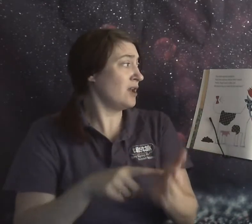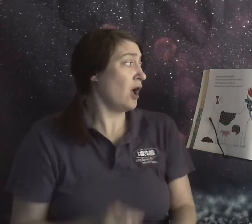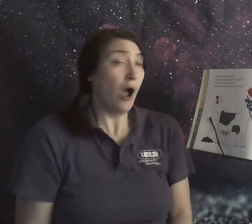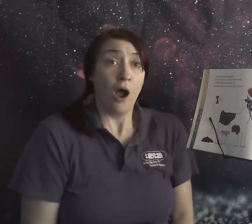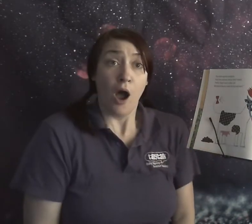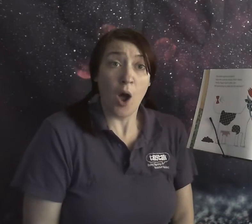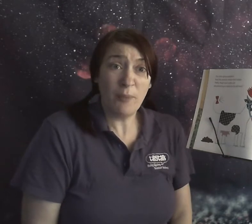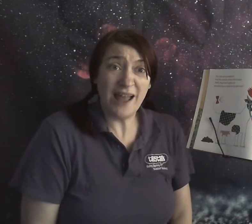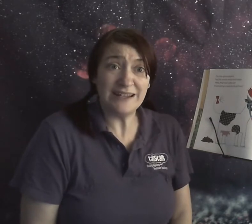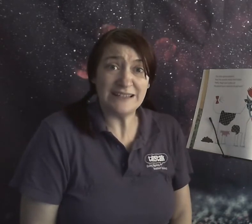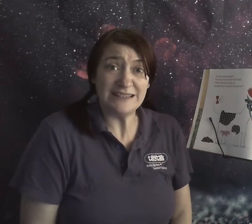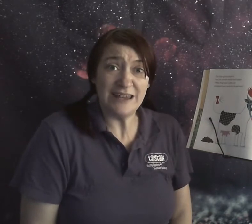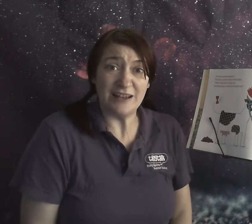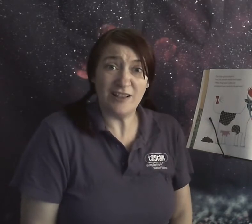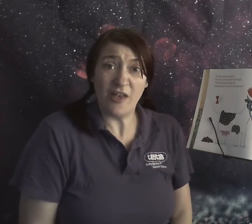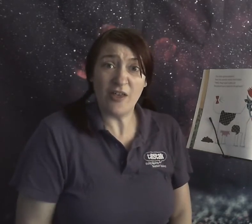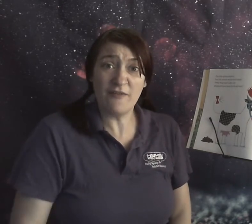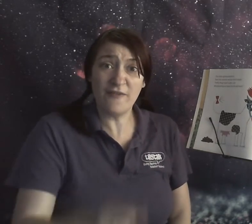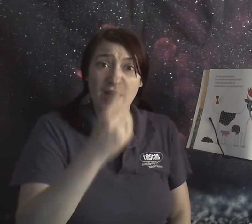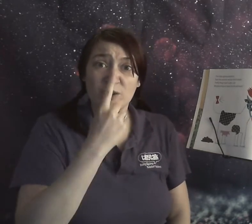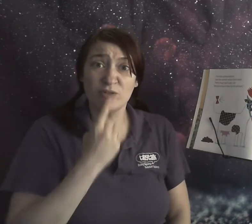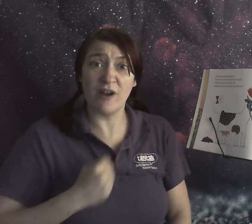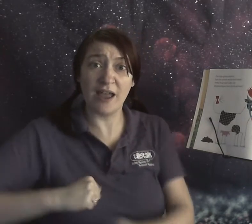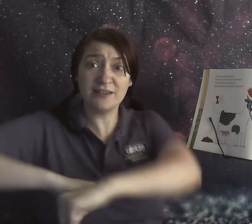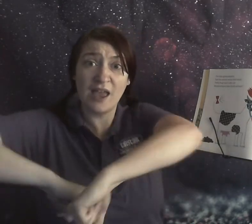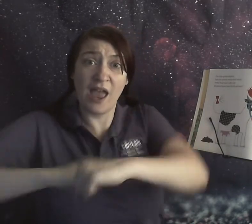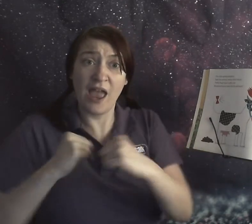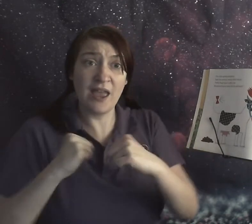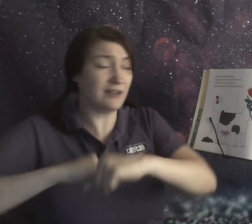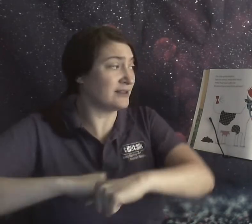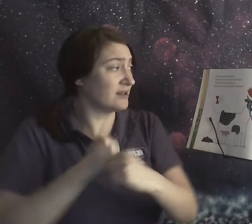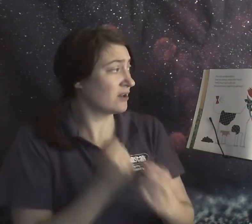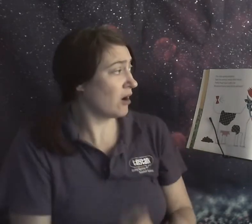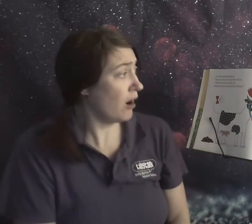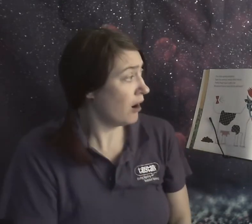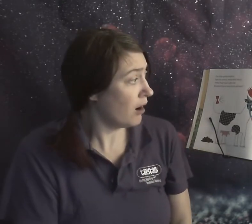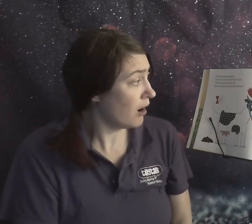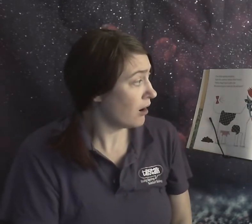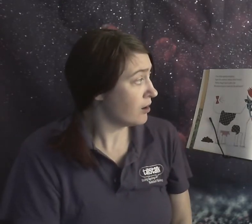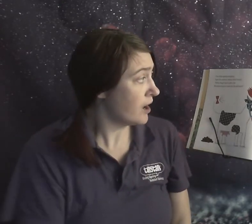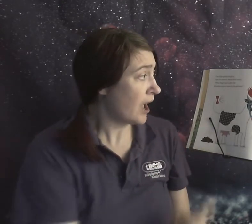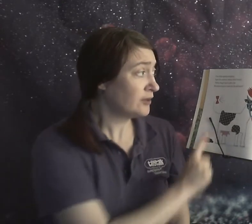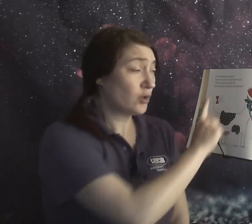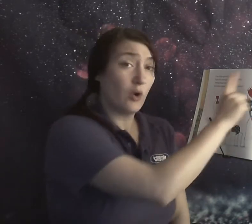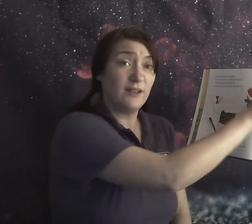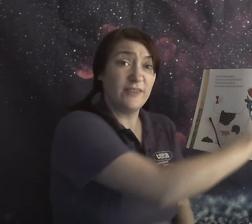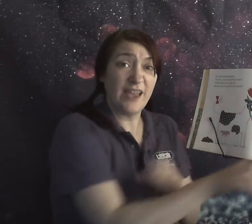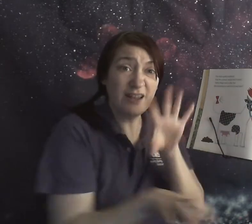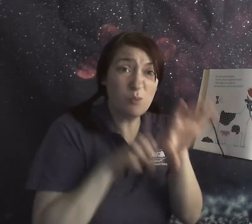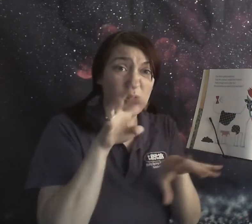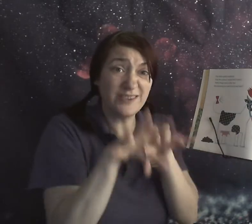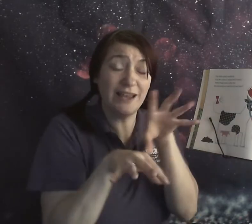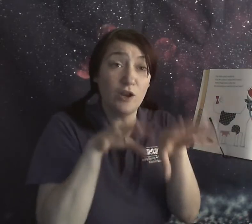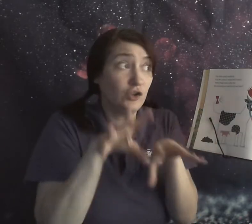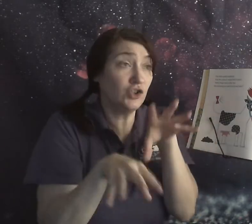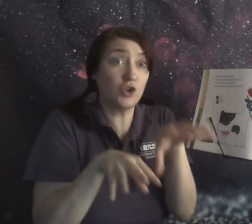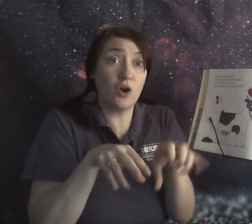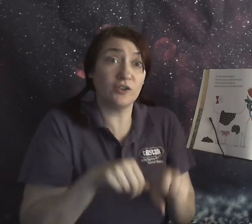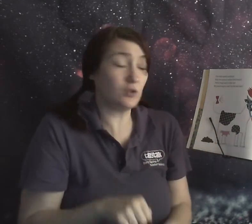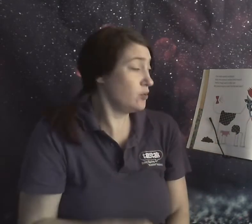are planning to steal the fat red hen. And all of the animals, they look shook, don't